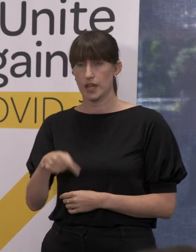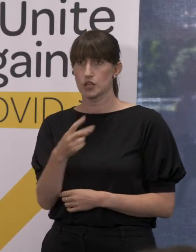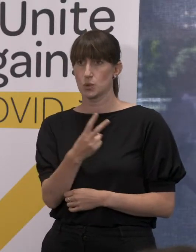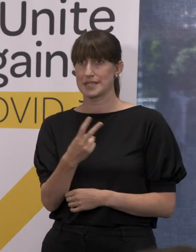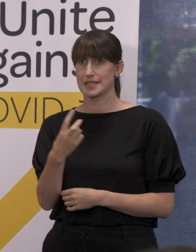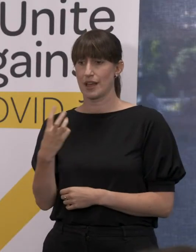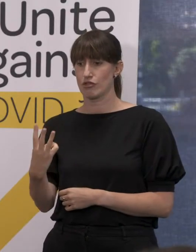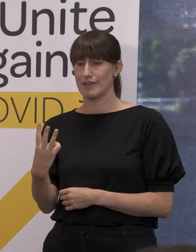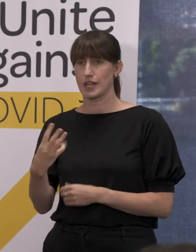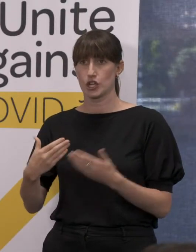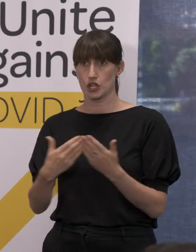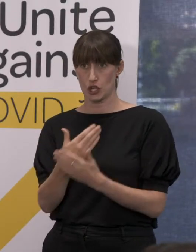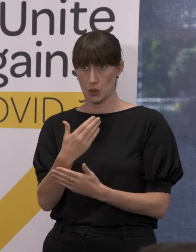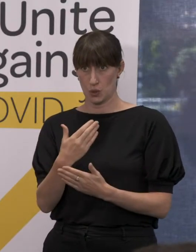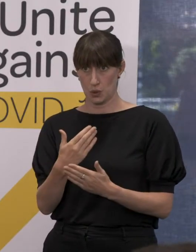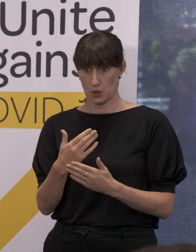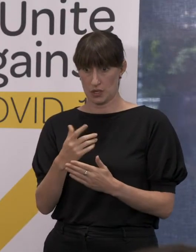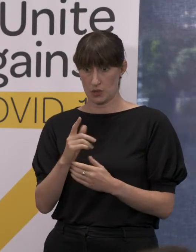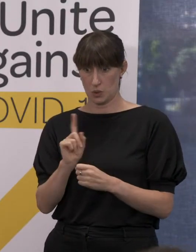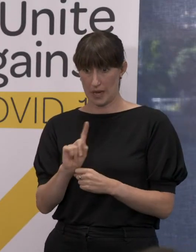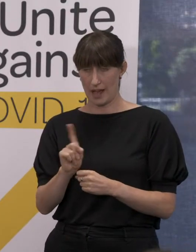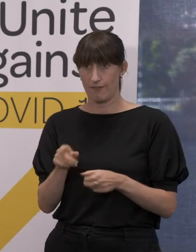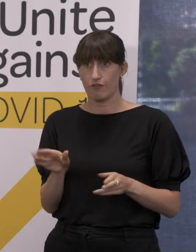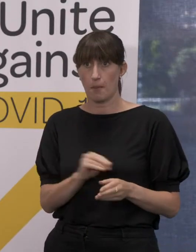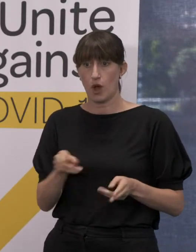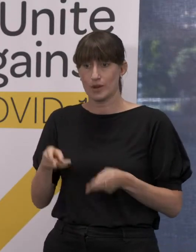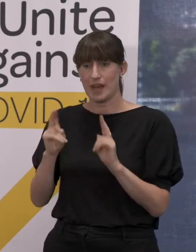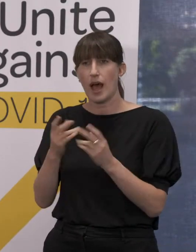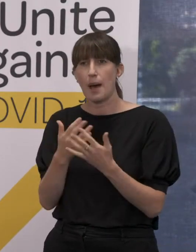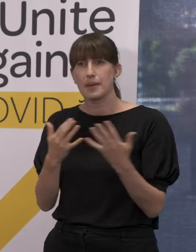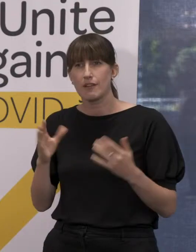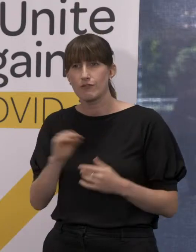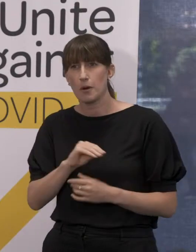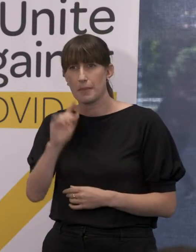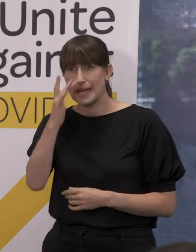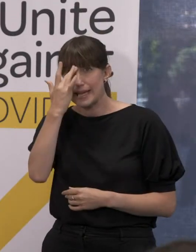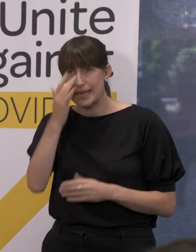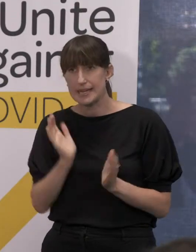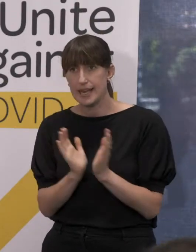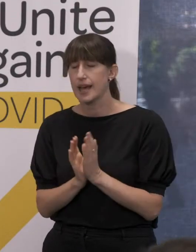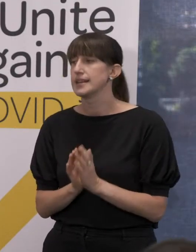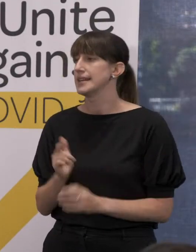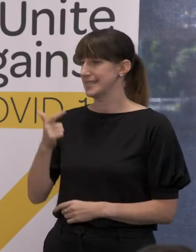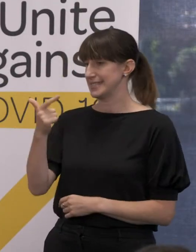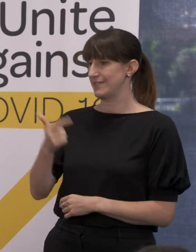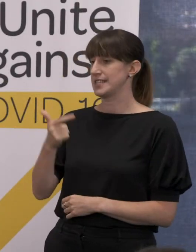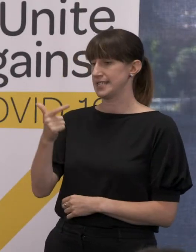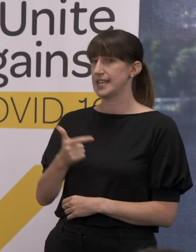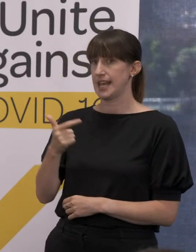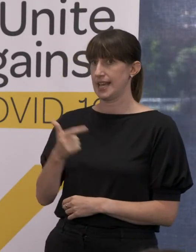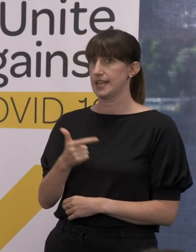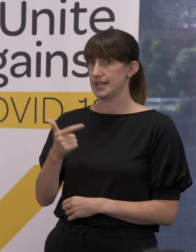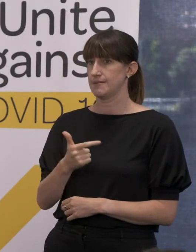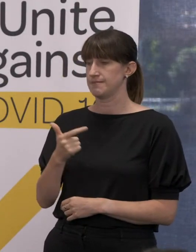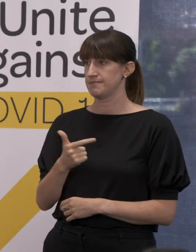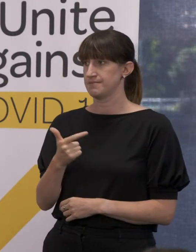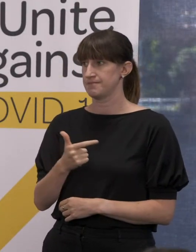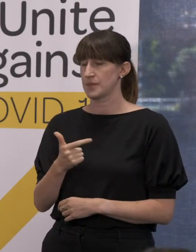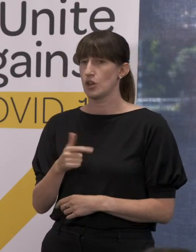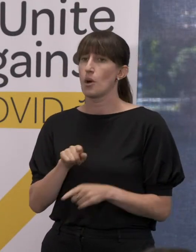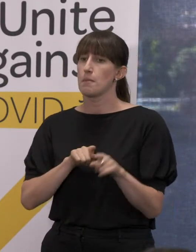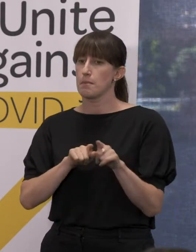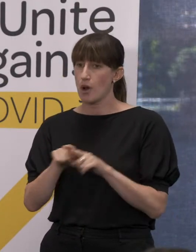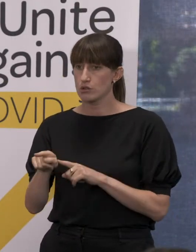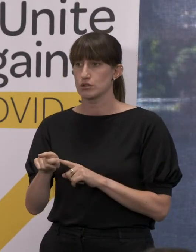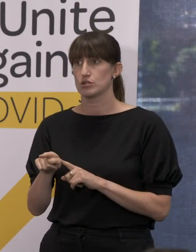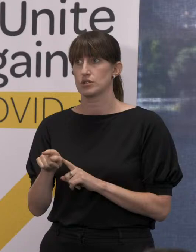came from India? So 17. So there were 19 active infections, and of those 17, so the vast majority, they